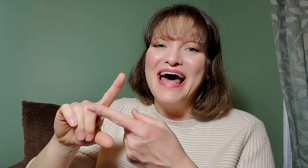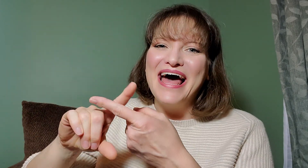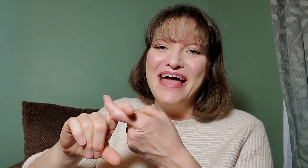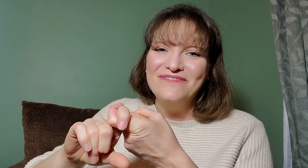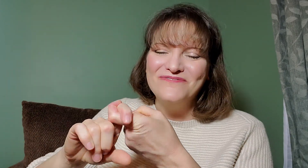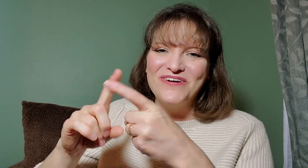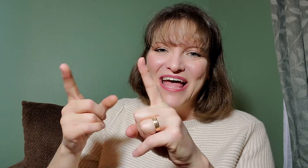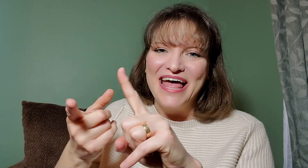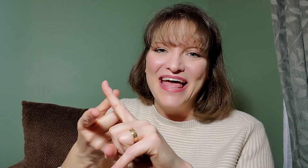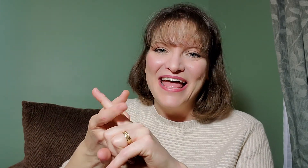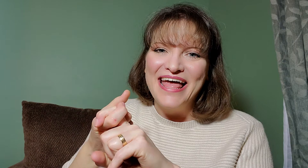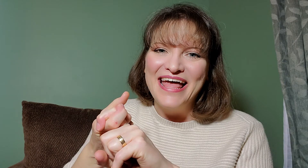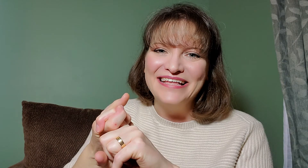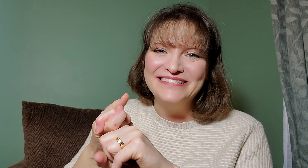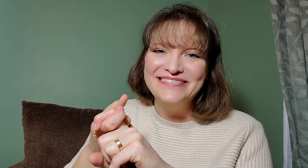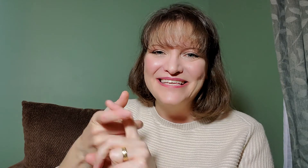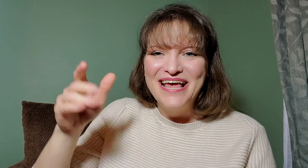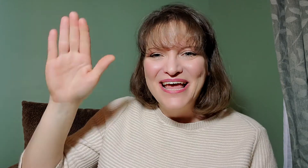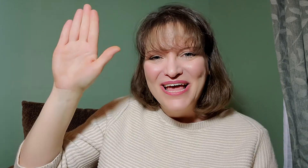Goodbye, friends.